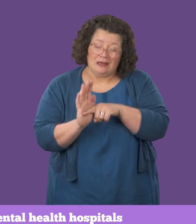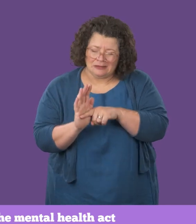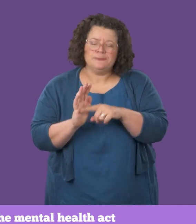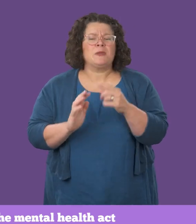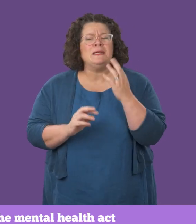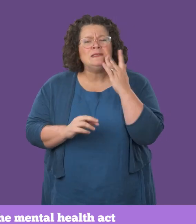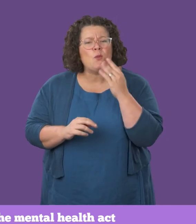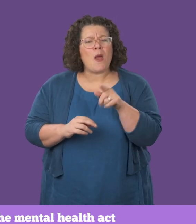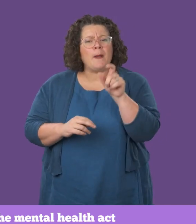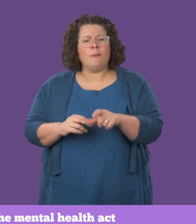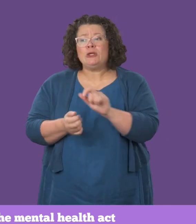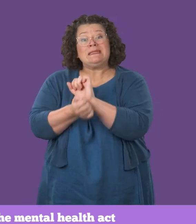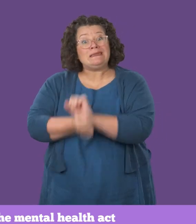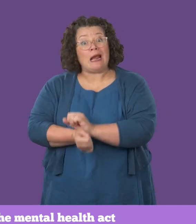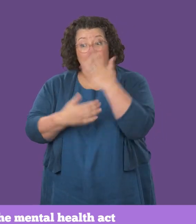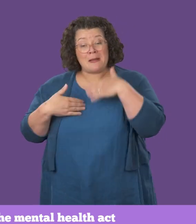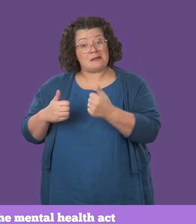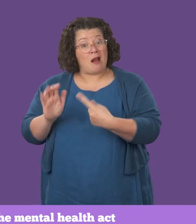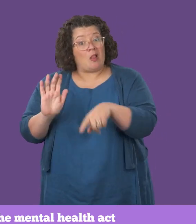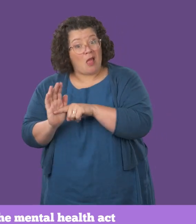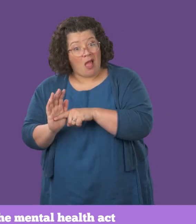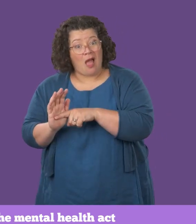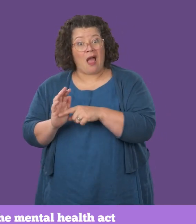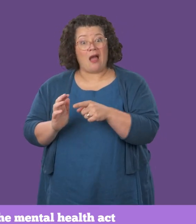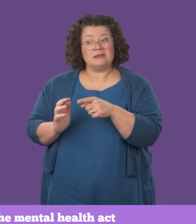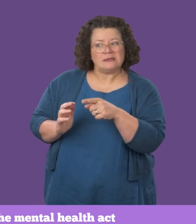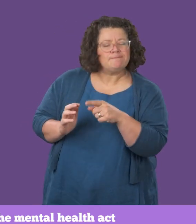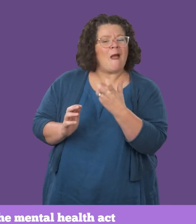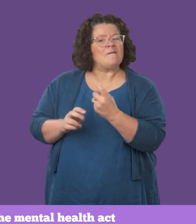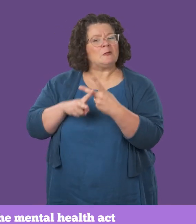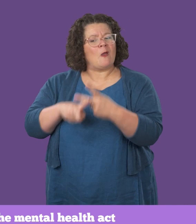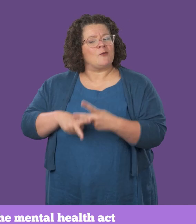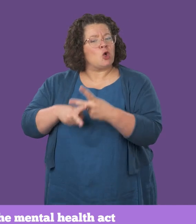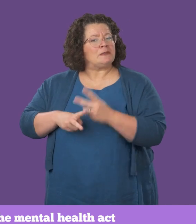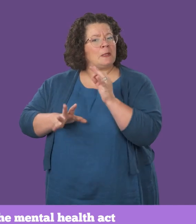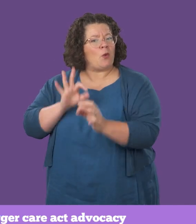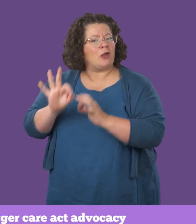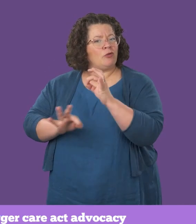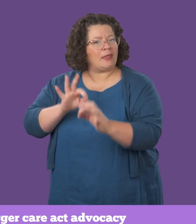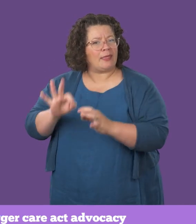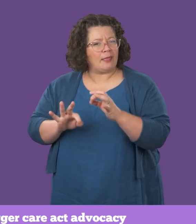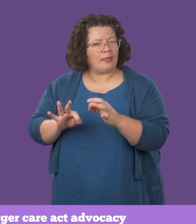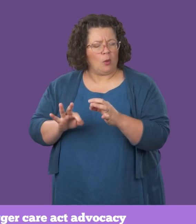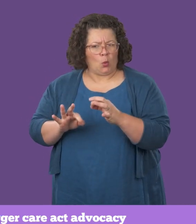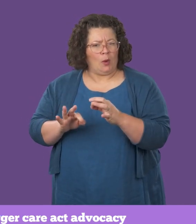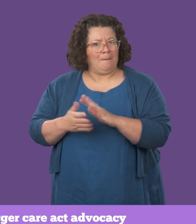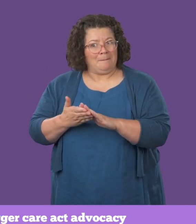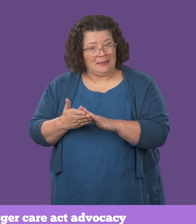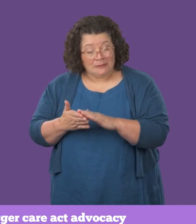who is detained under the Mental Health Act is subject to a safeguarding inquiry. So usually that would trigger Care